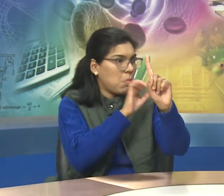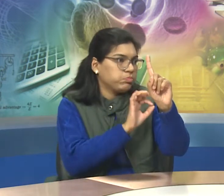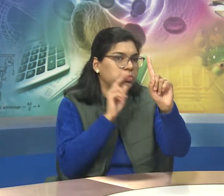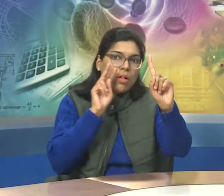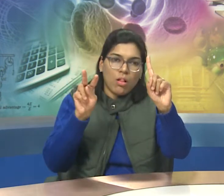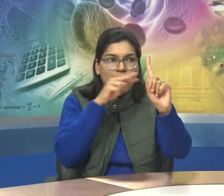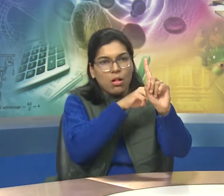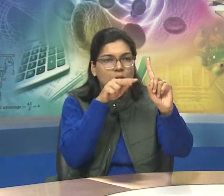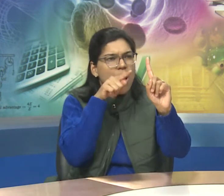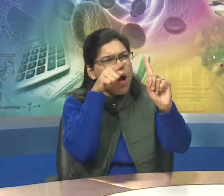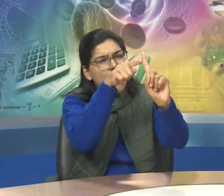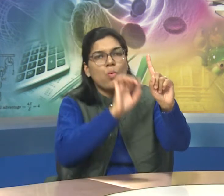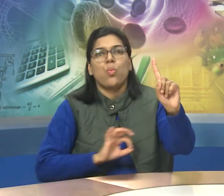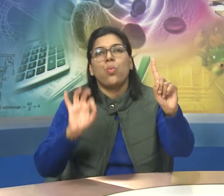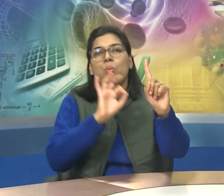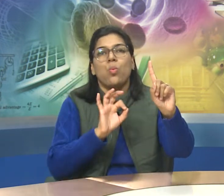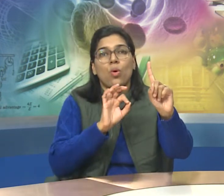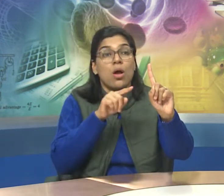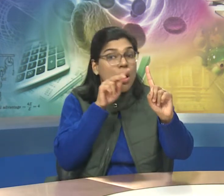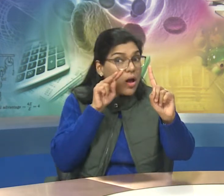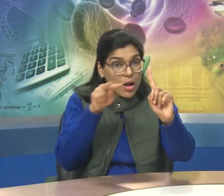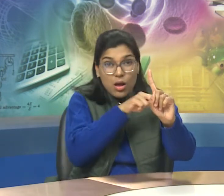or capacity,